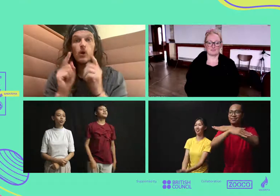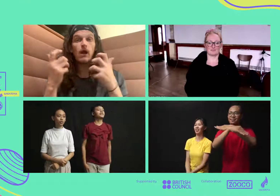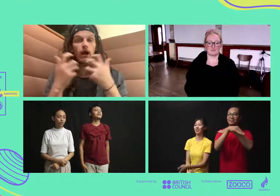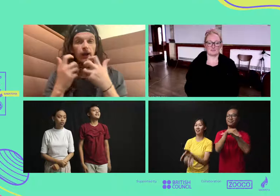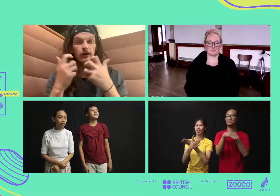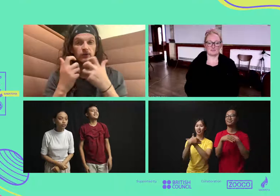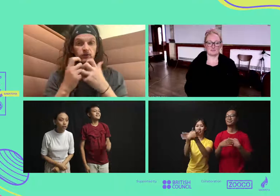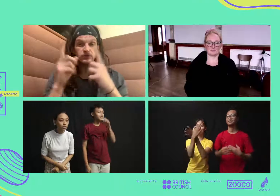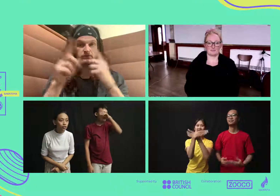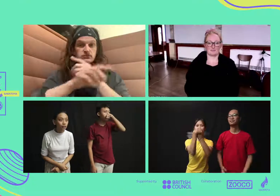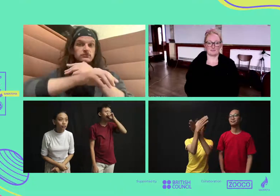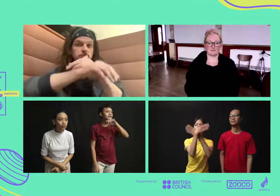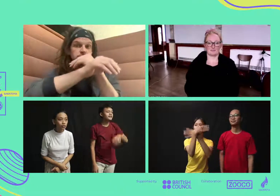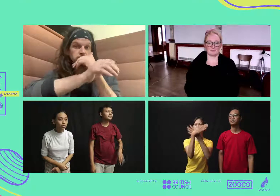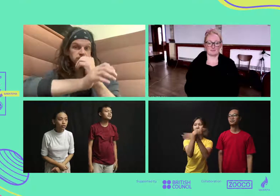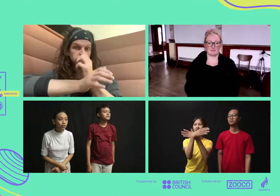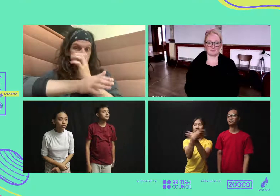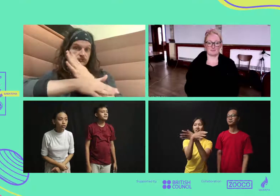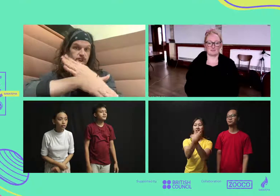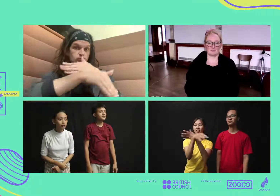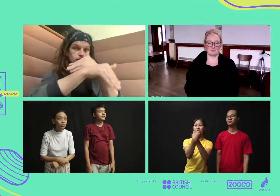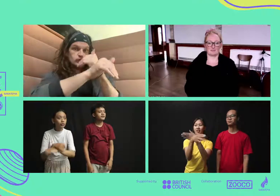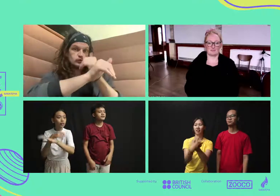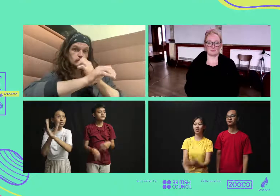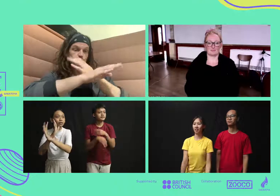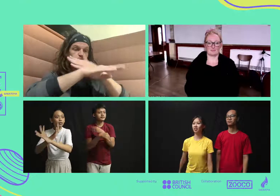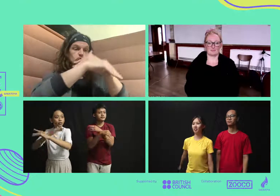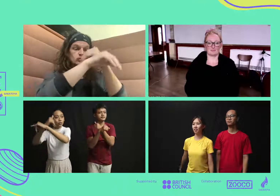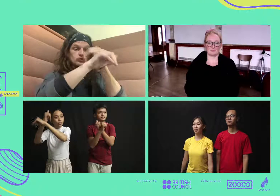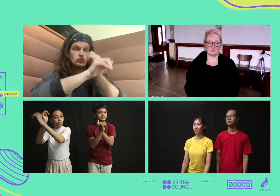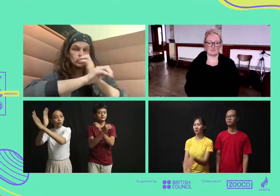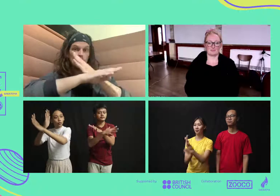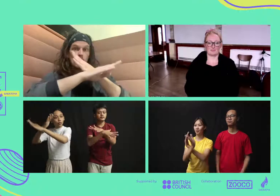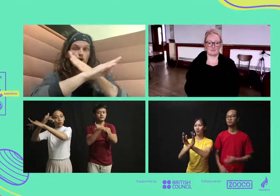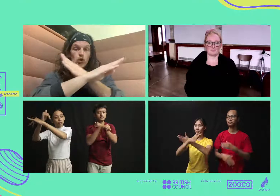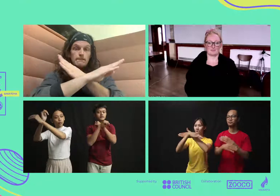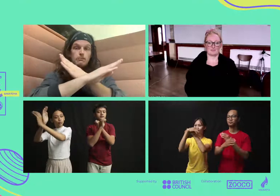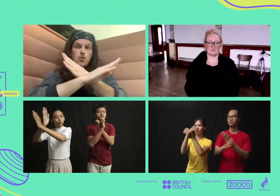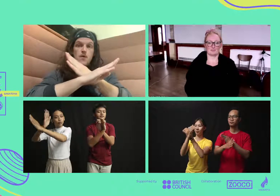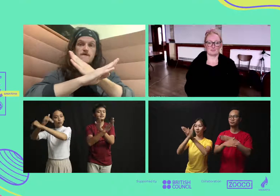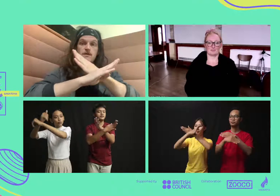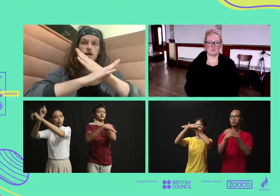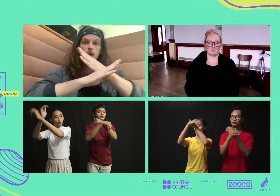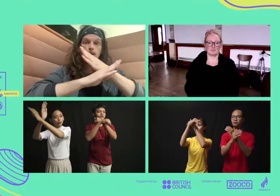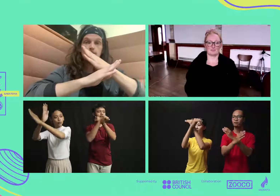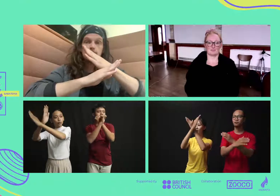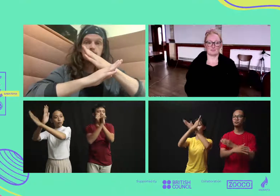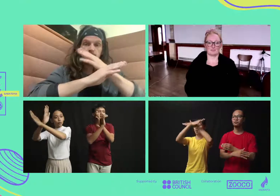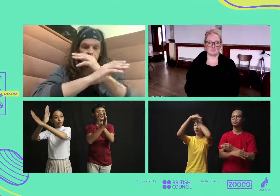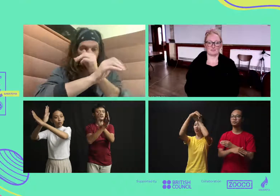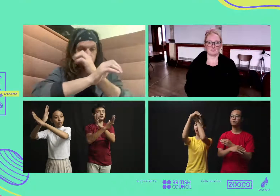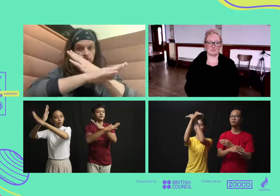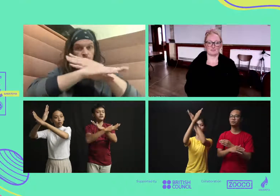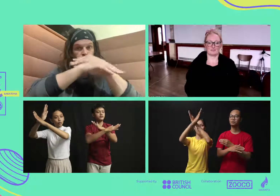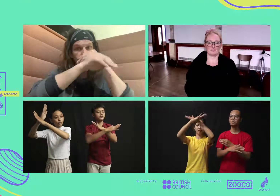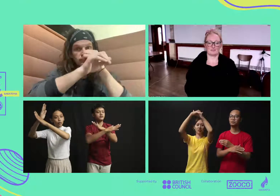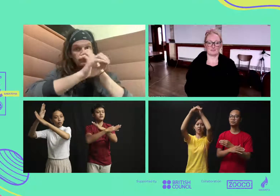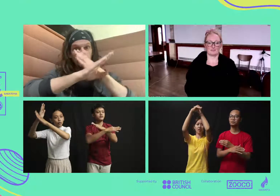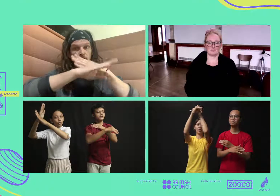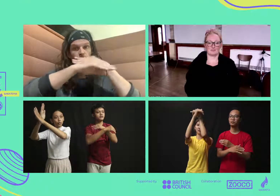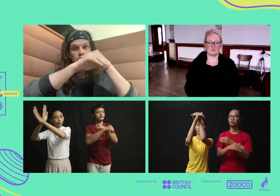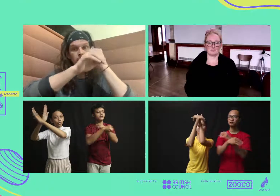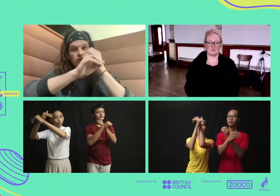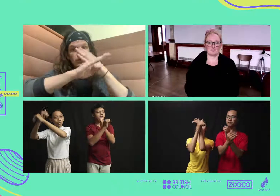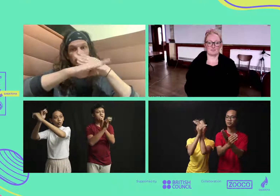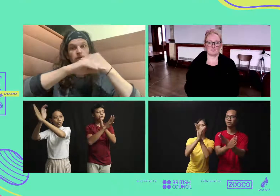But you want to make the bird smaller and smaller as the bird flies away. So this is how you would do that. As you move